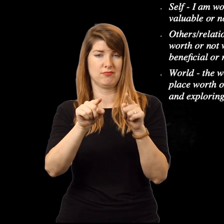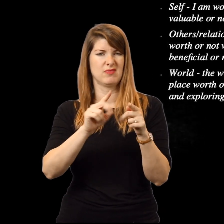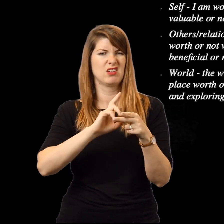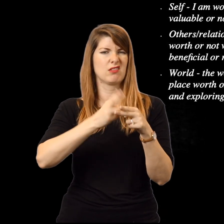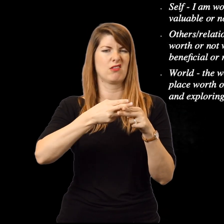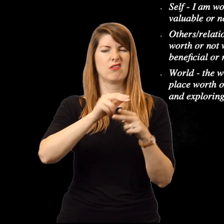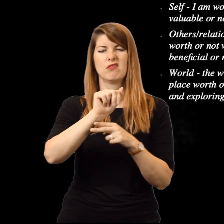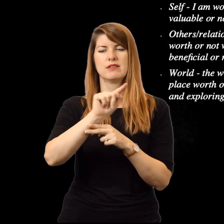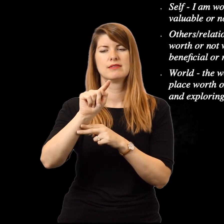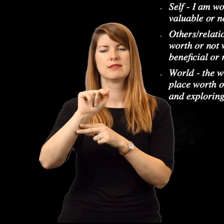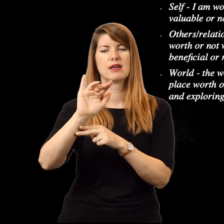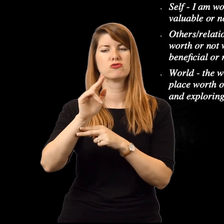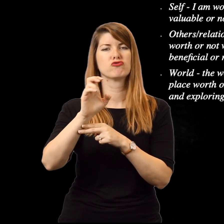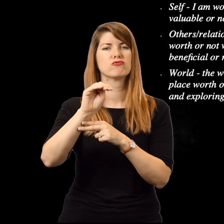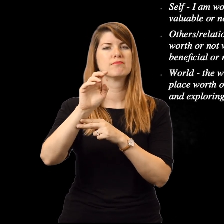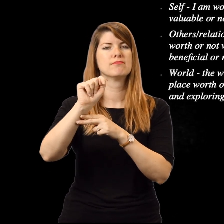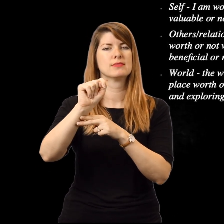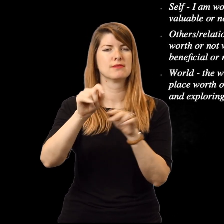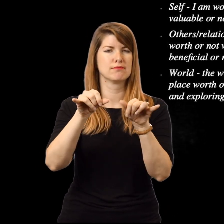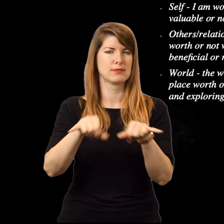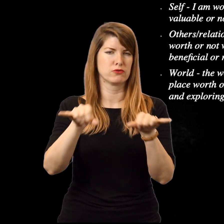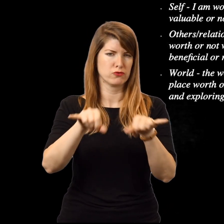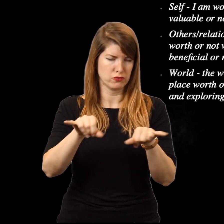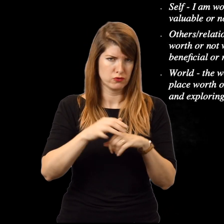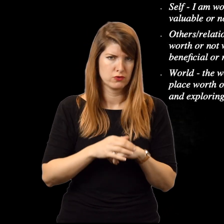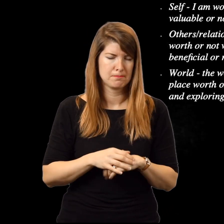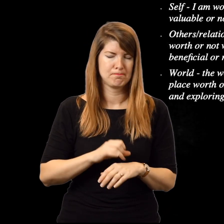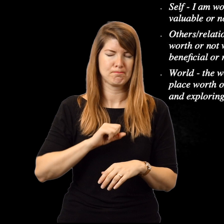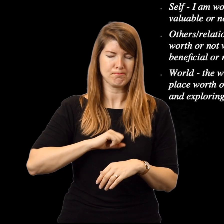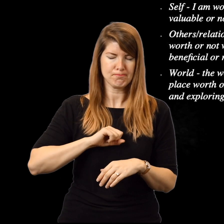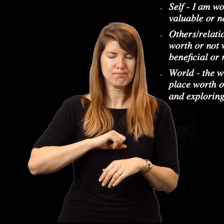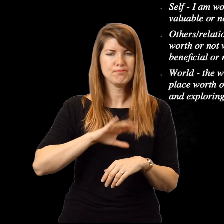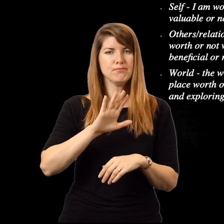insecure. It's also called attachment patterns.